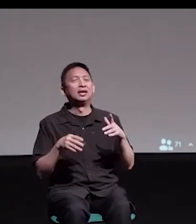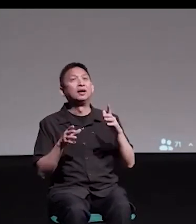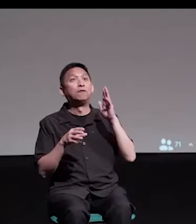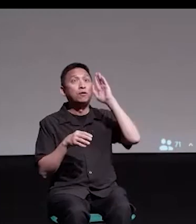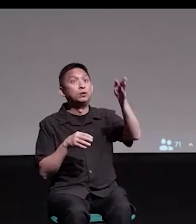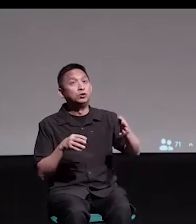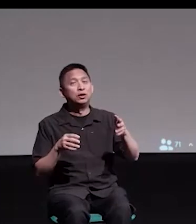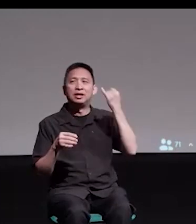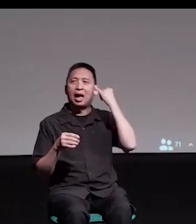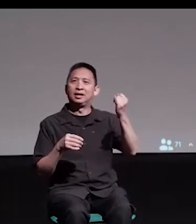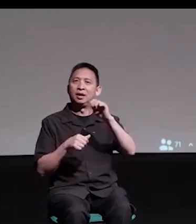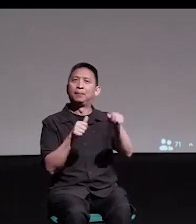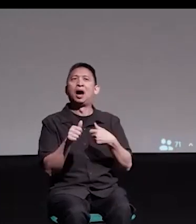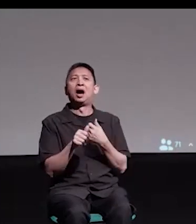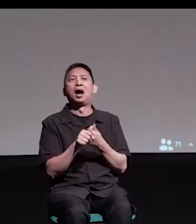that